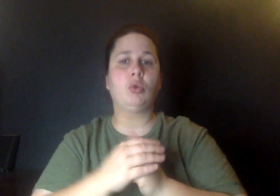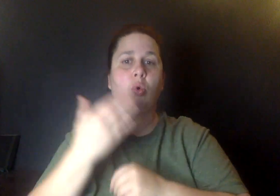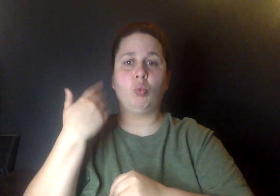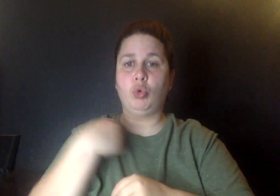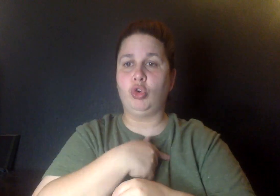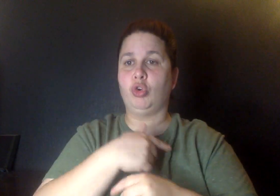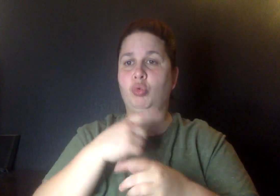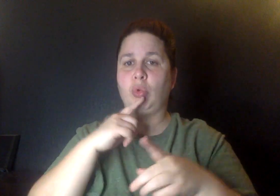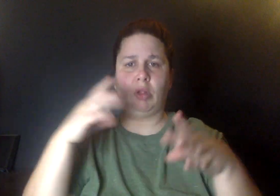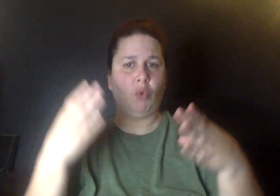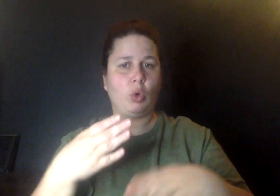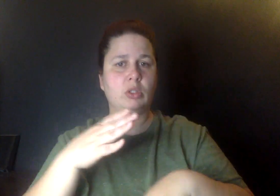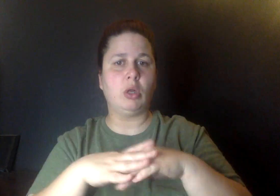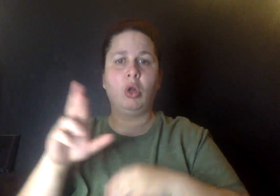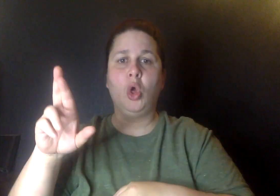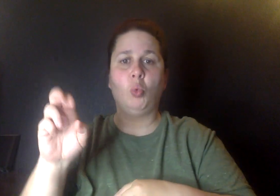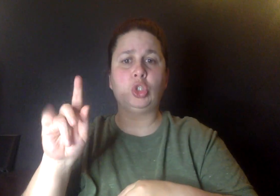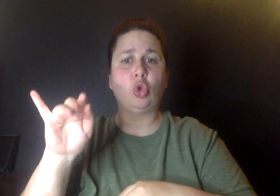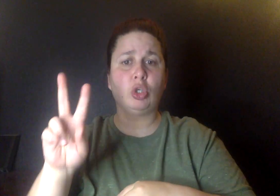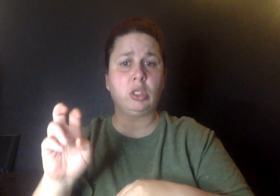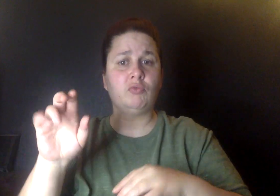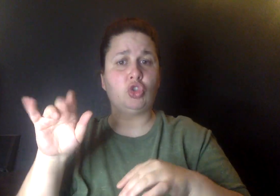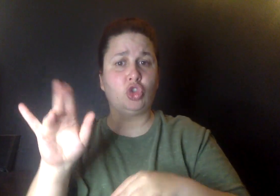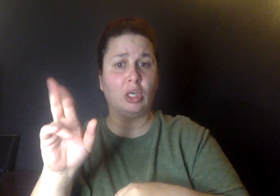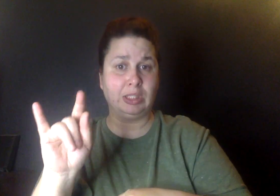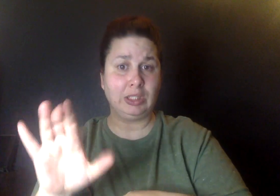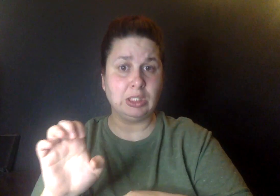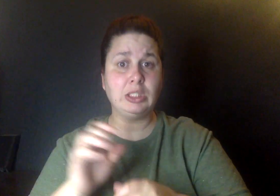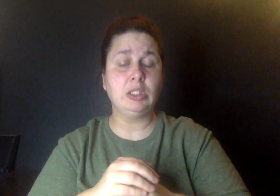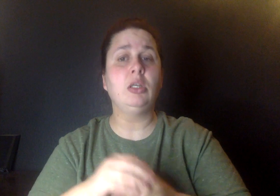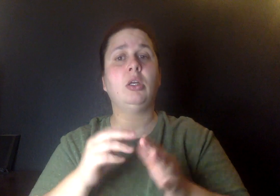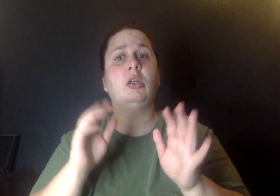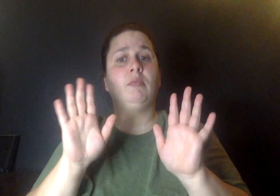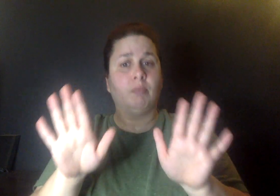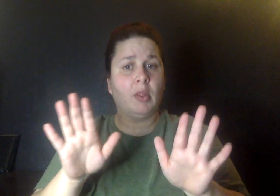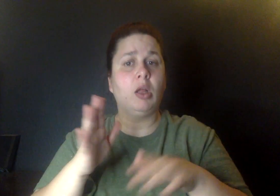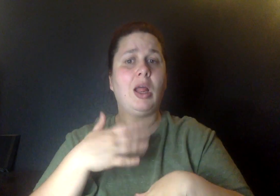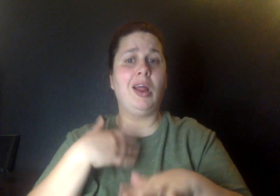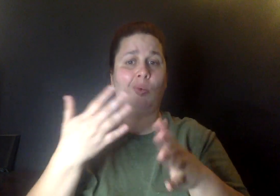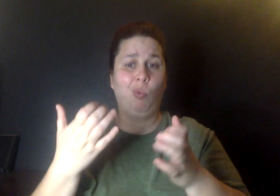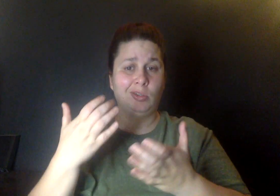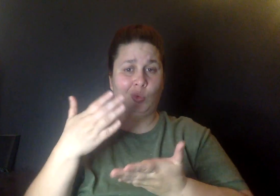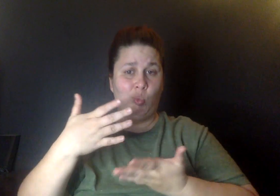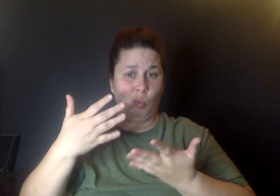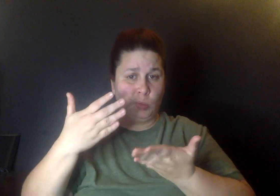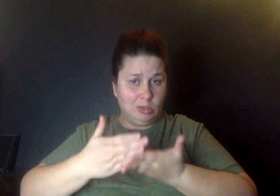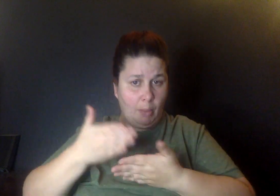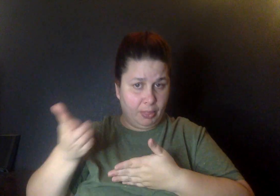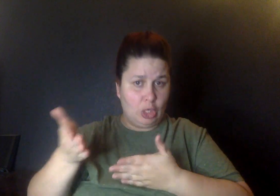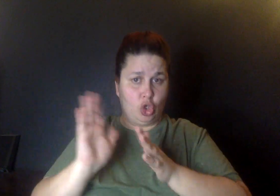to know we're really focusing on restorative justice. I want to stop there.